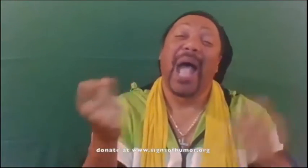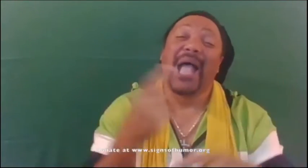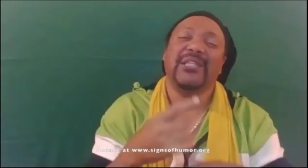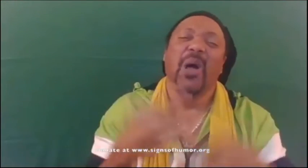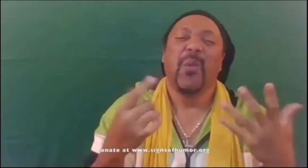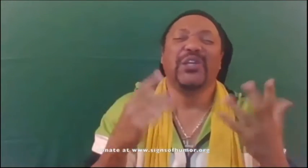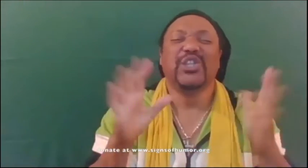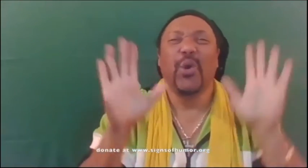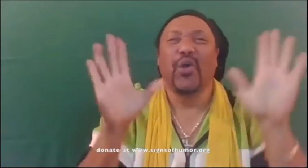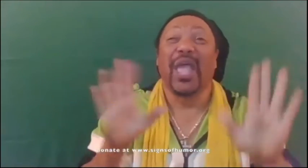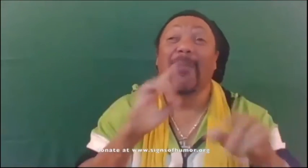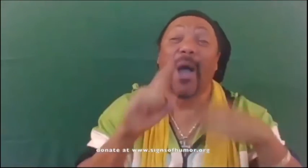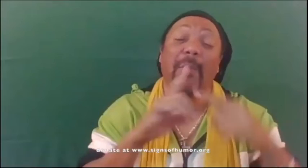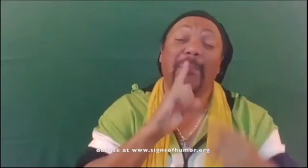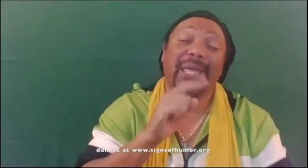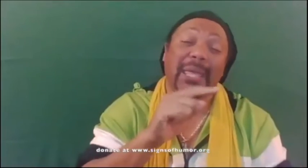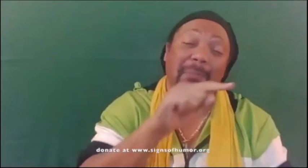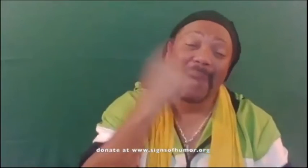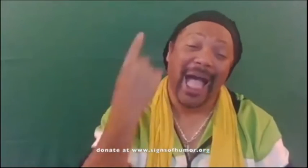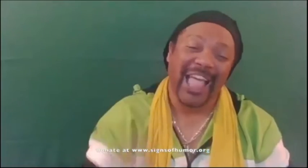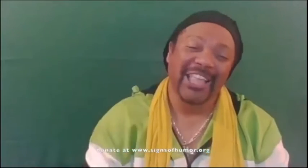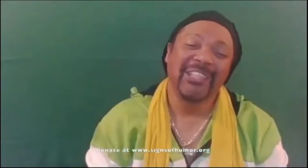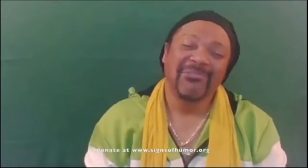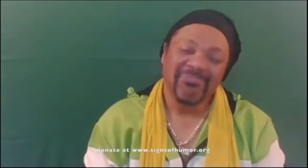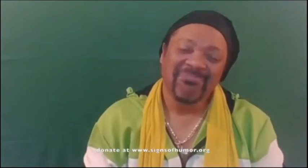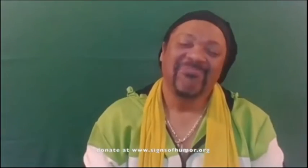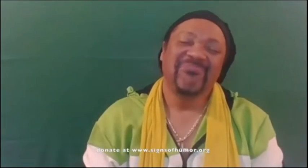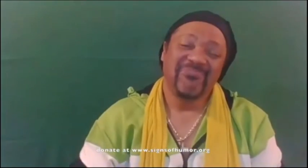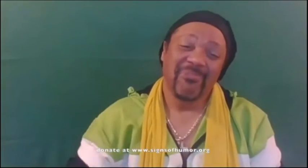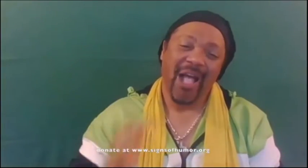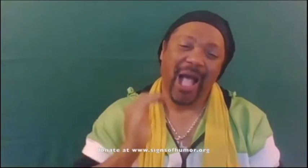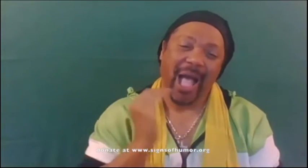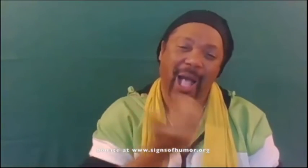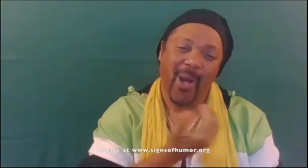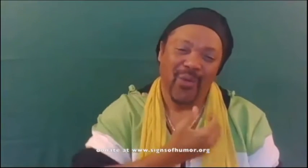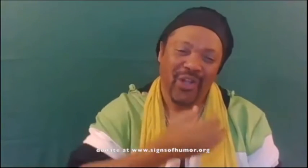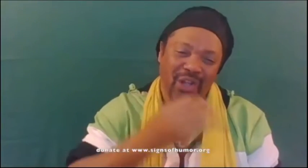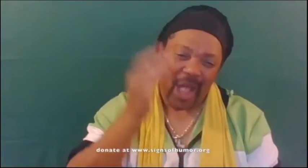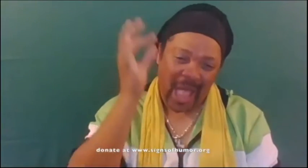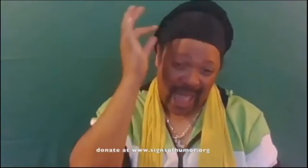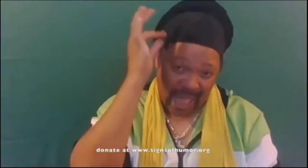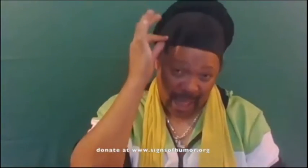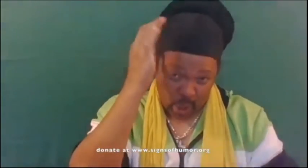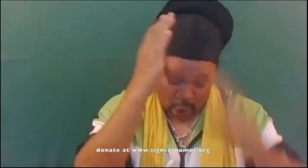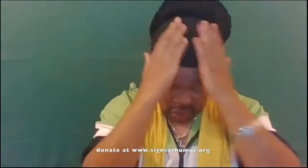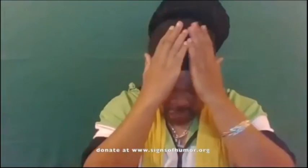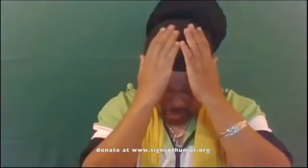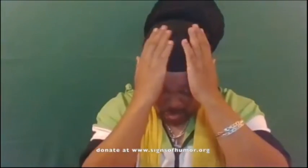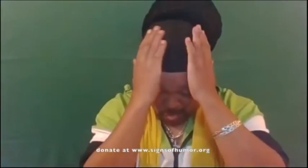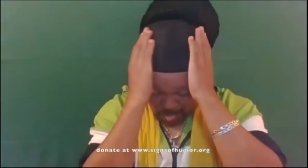too. It's a difference, but it's a blessing being deaf. And let me tell you a blessing about being Black, baby. It's our hair. You